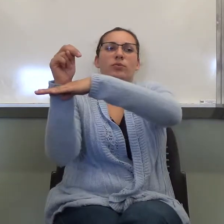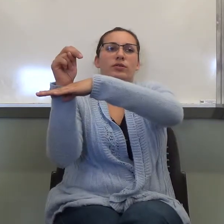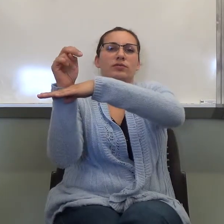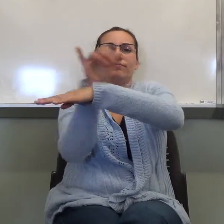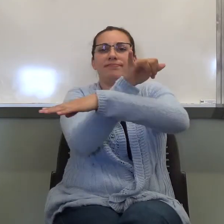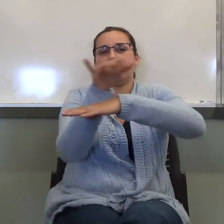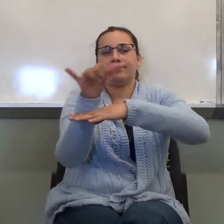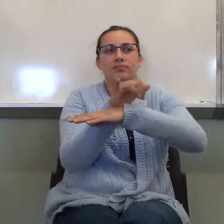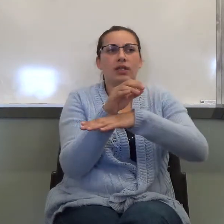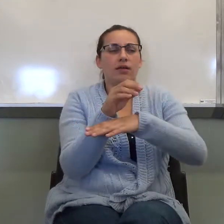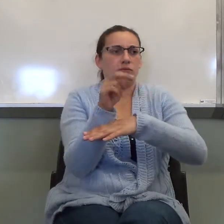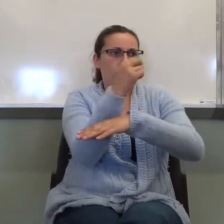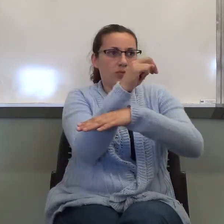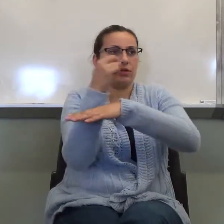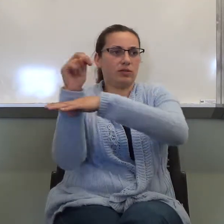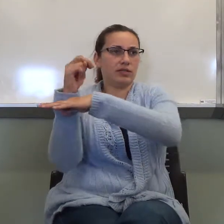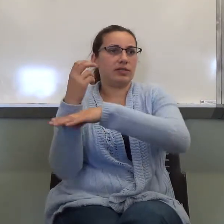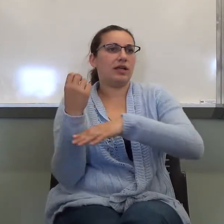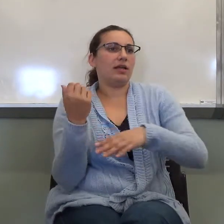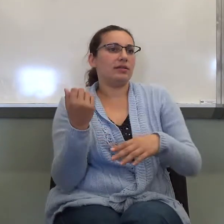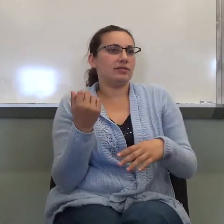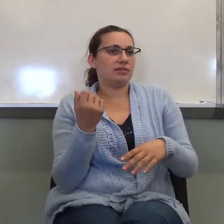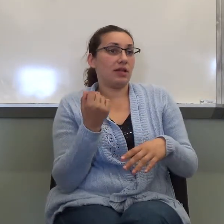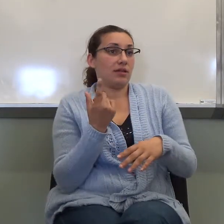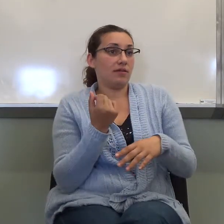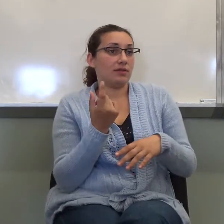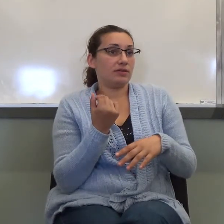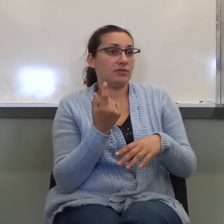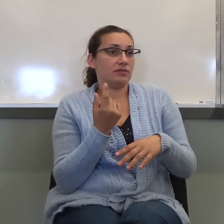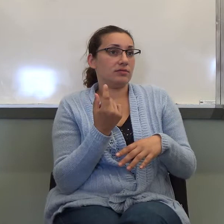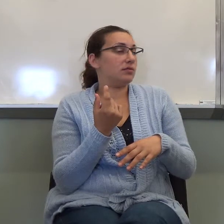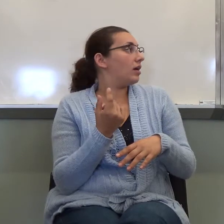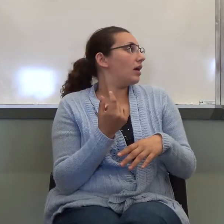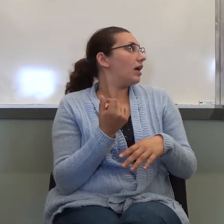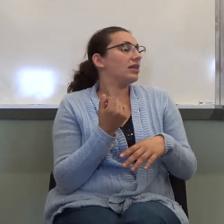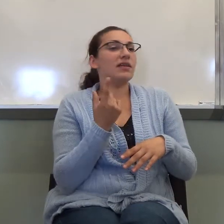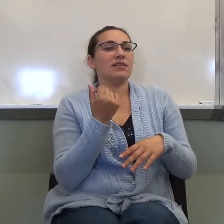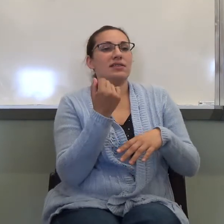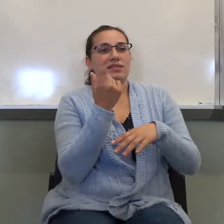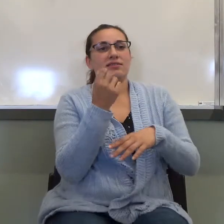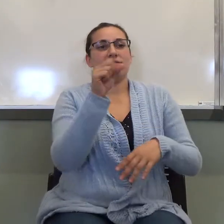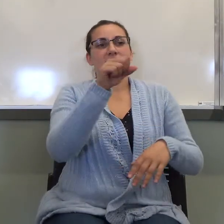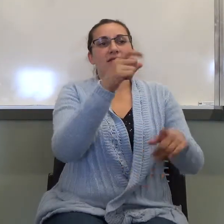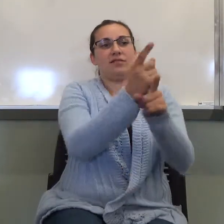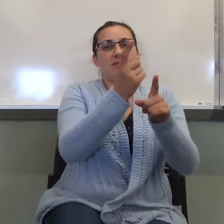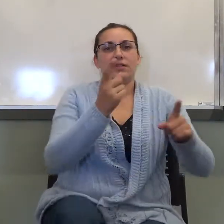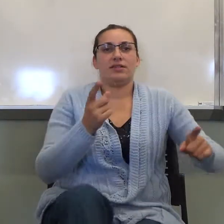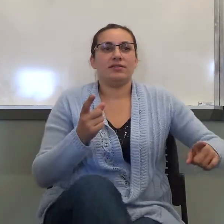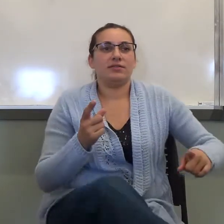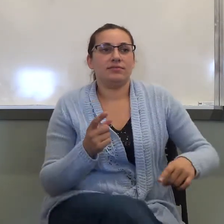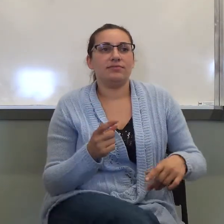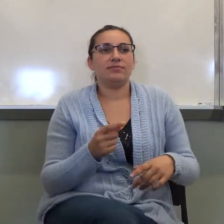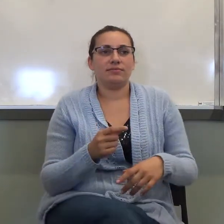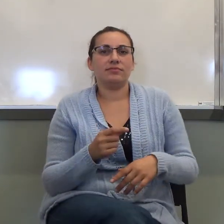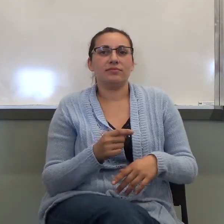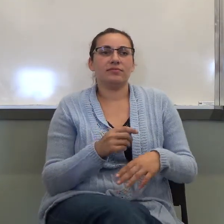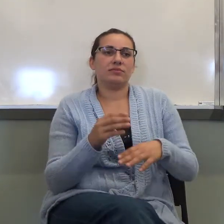into a -6 plus a -3, what are they? They're 11s. 11. Just put them over the common denominator, so that works